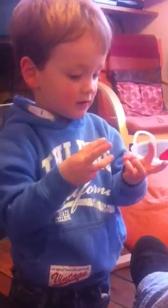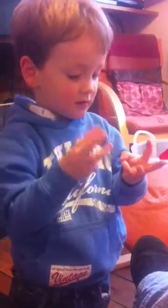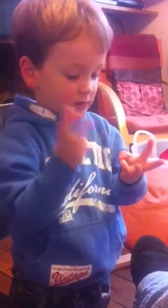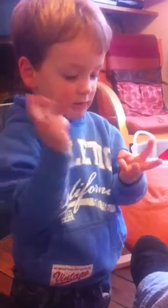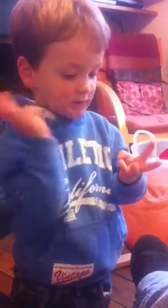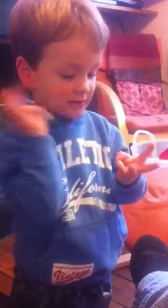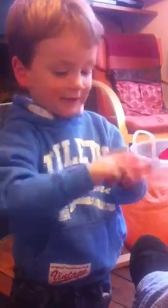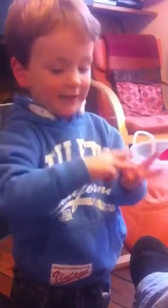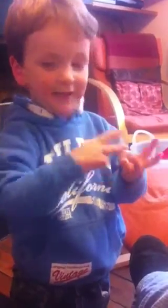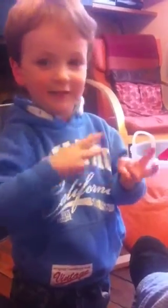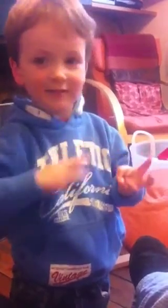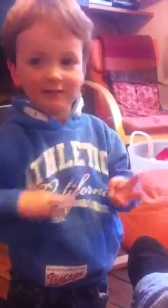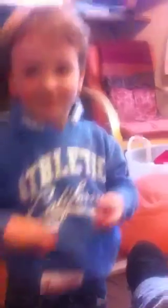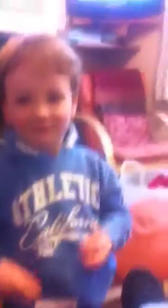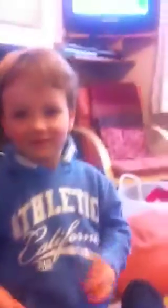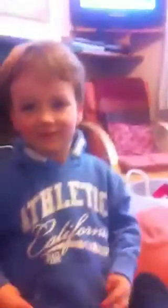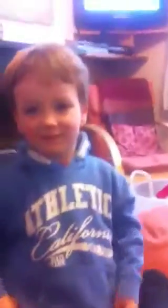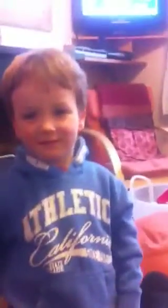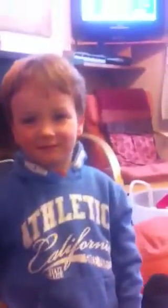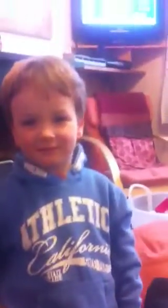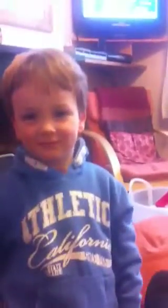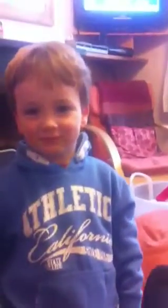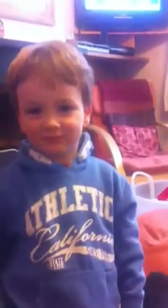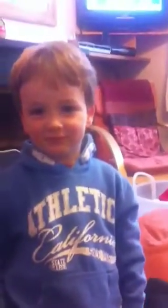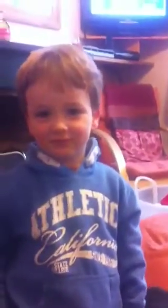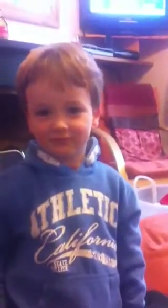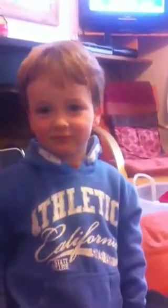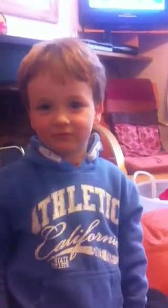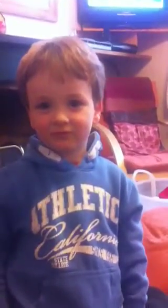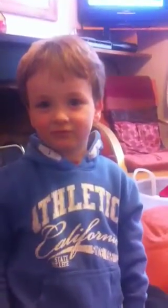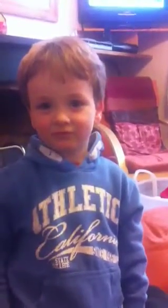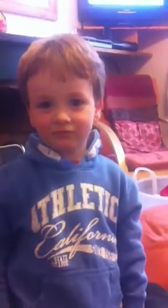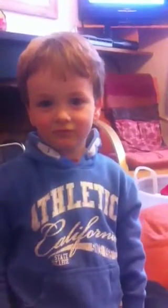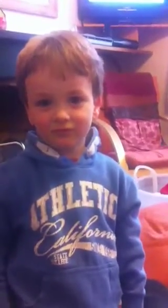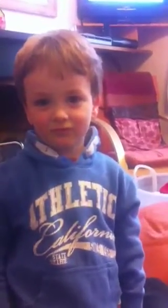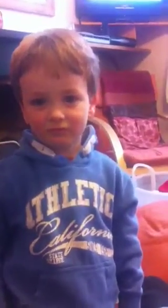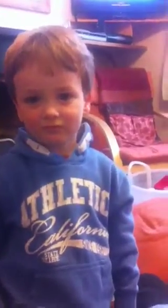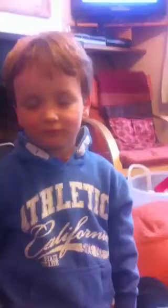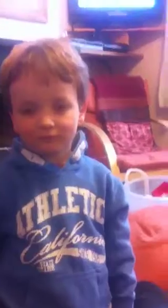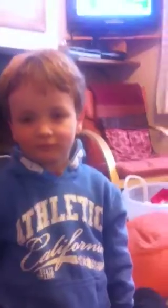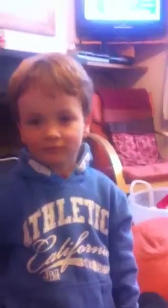Daddy. Okay. What's this one?